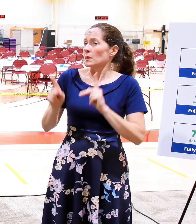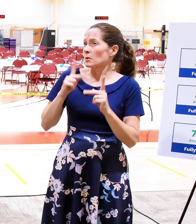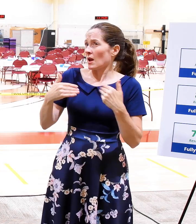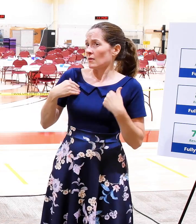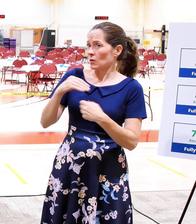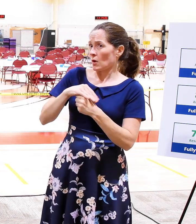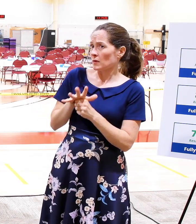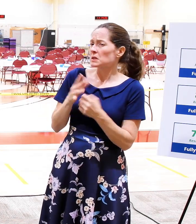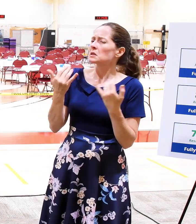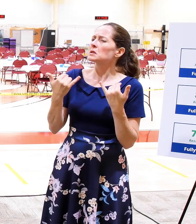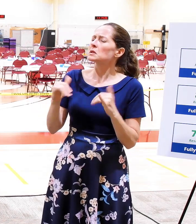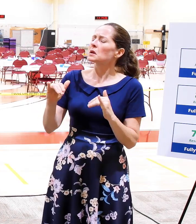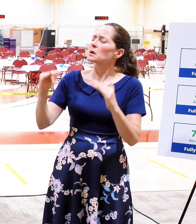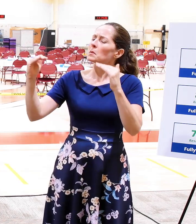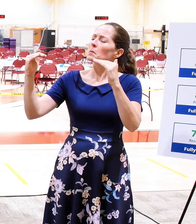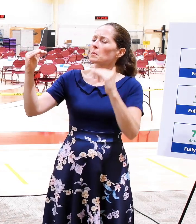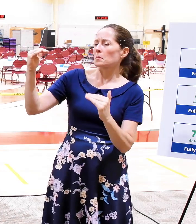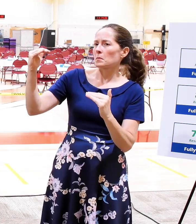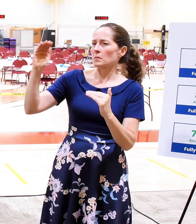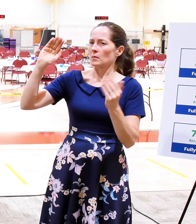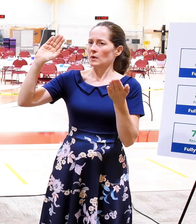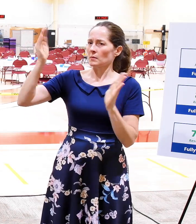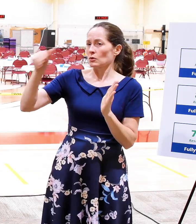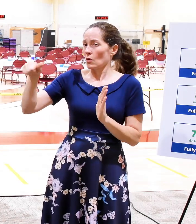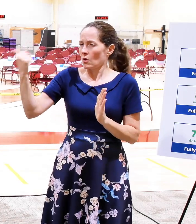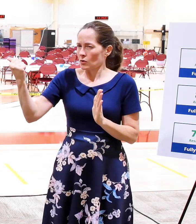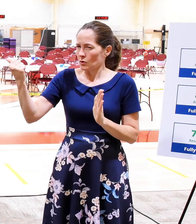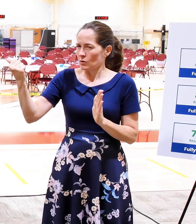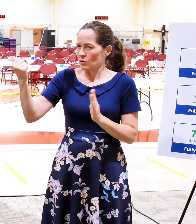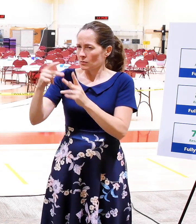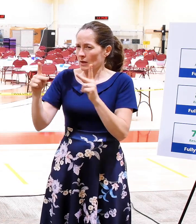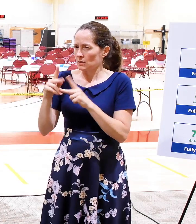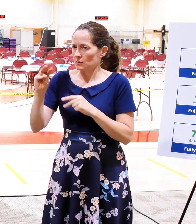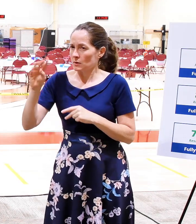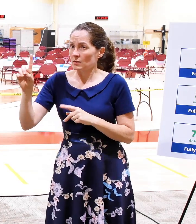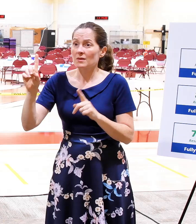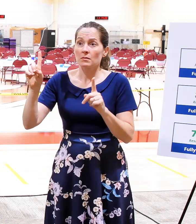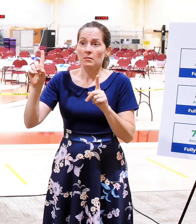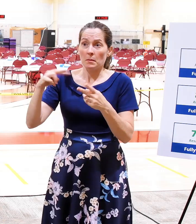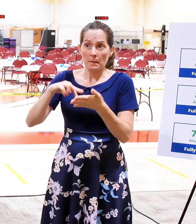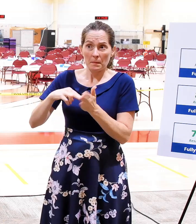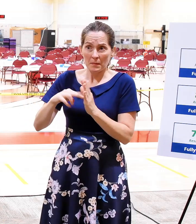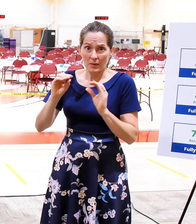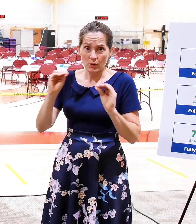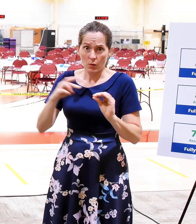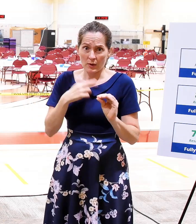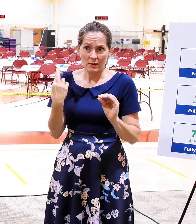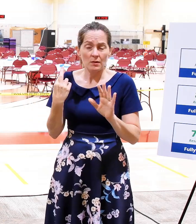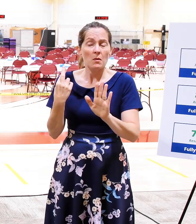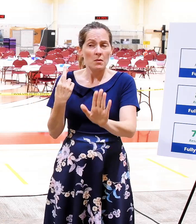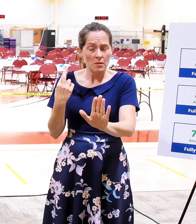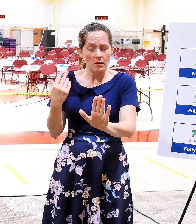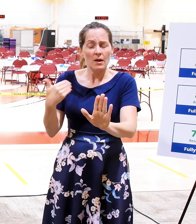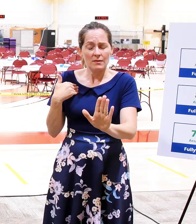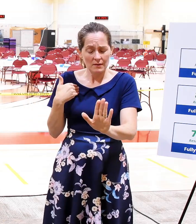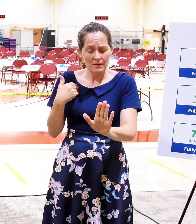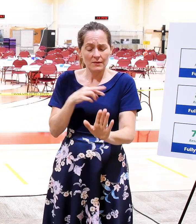and in the state, but that does not mean that the risk doesn't exist in Howard County. Our work is far from